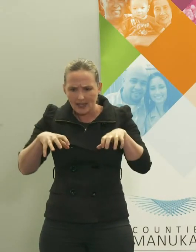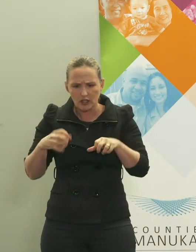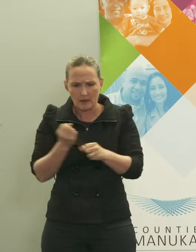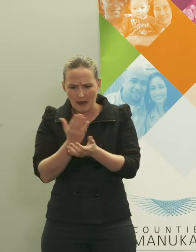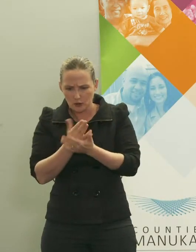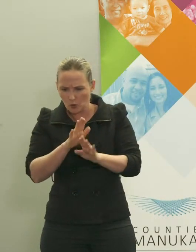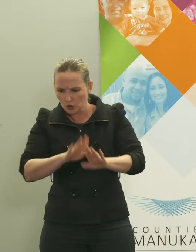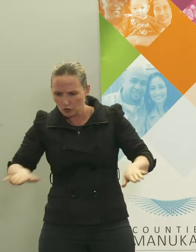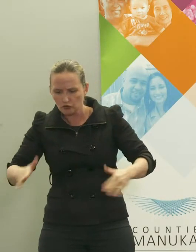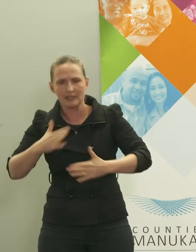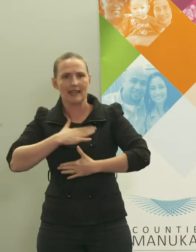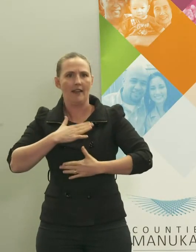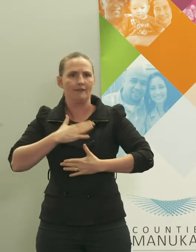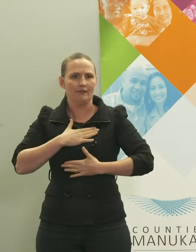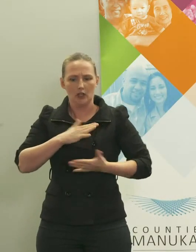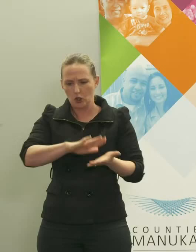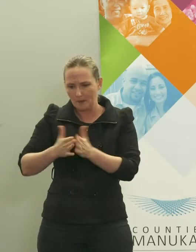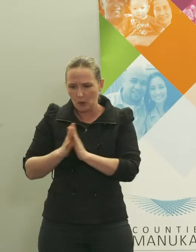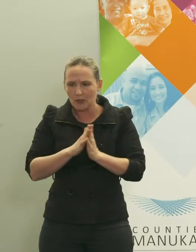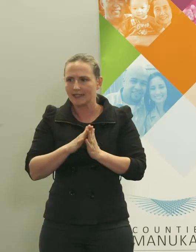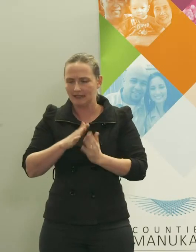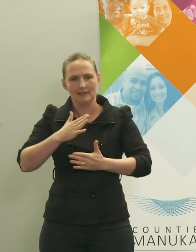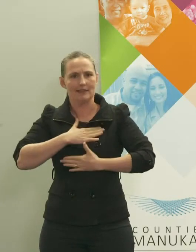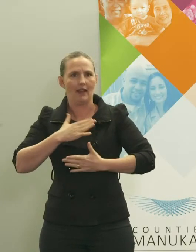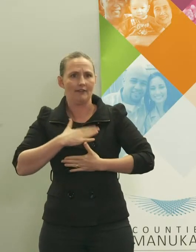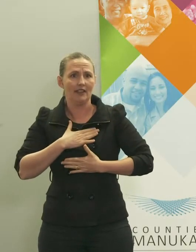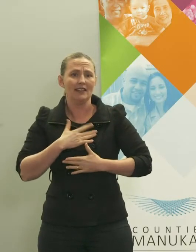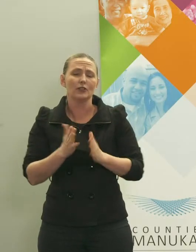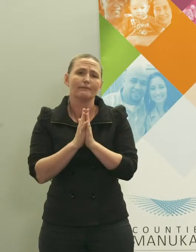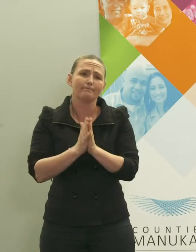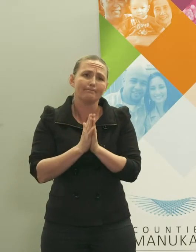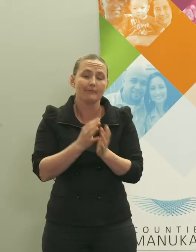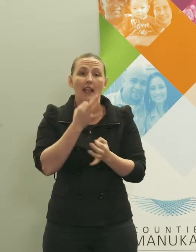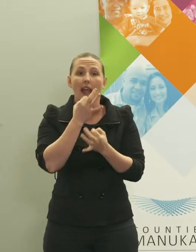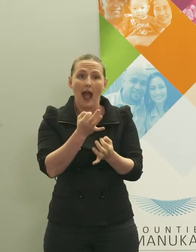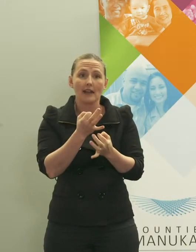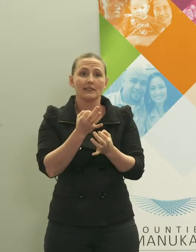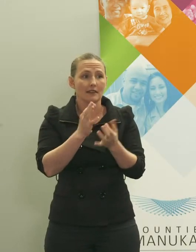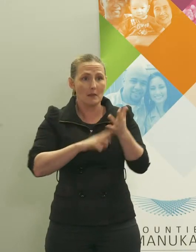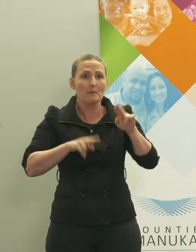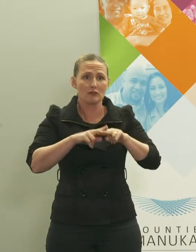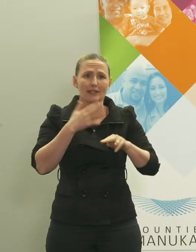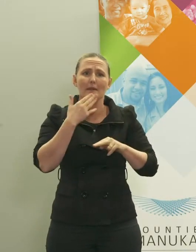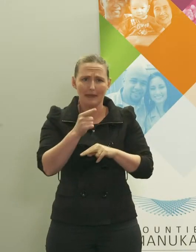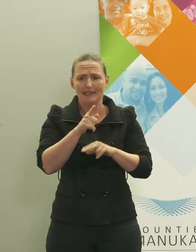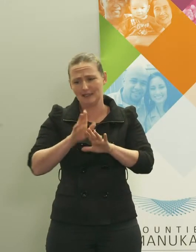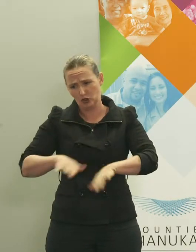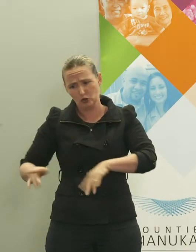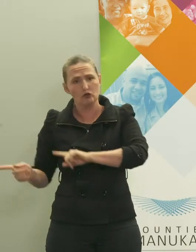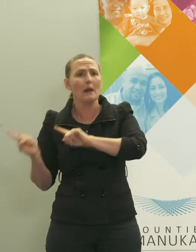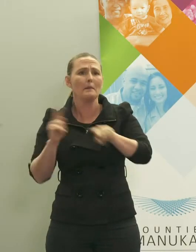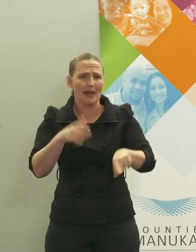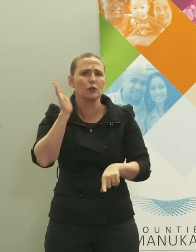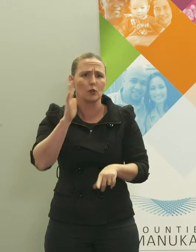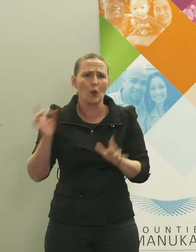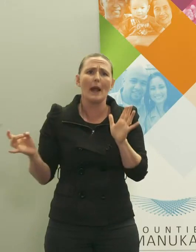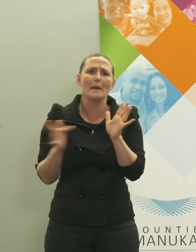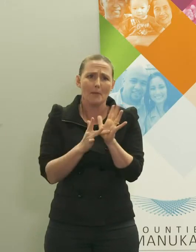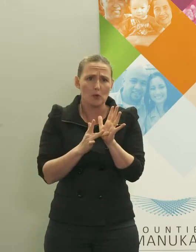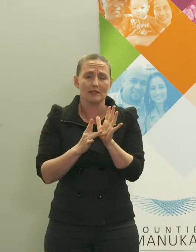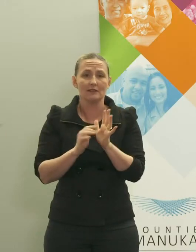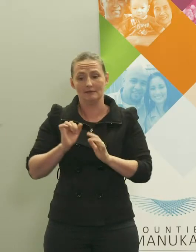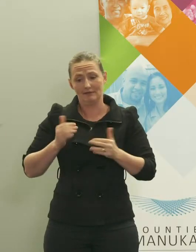community safe. So please, my plea to parents really is do send your kids back to school. They're losing valuable learning